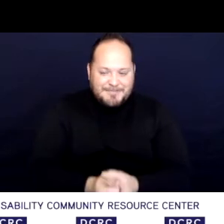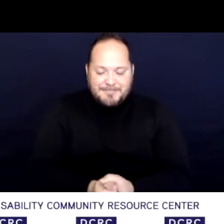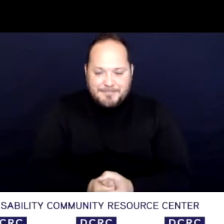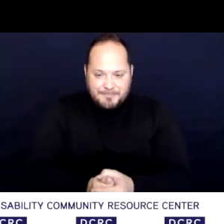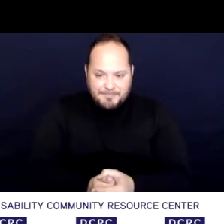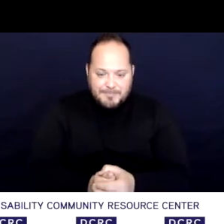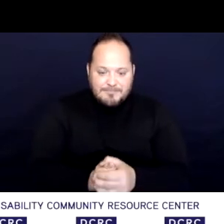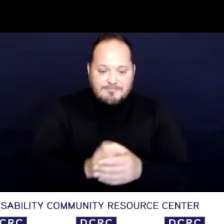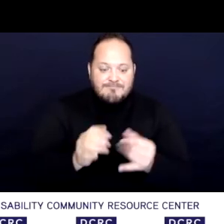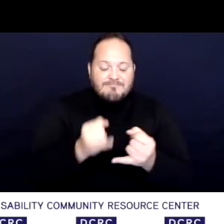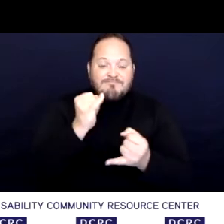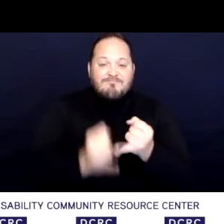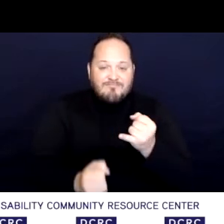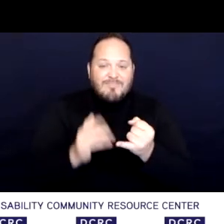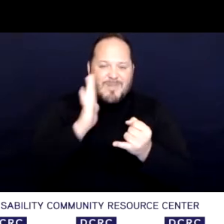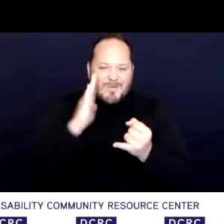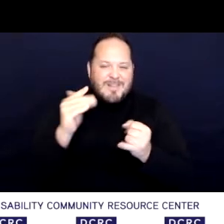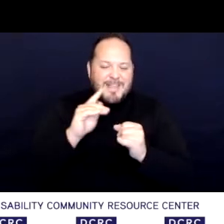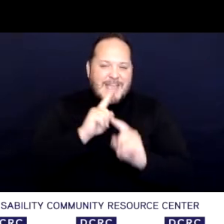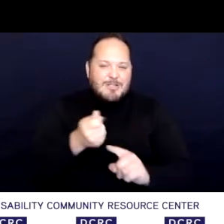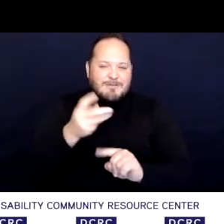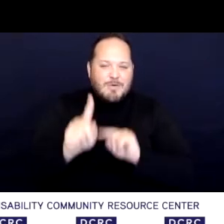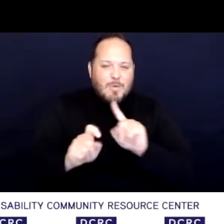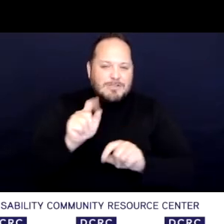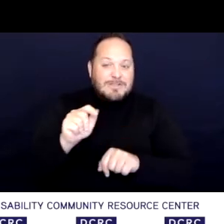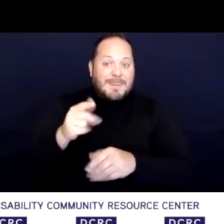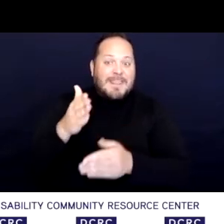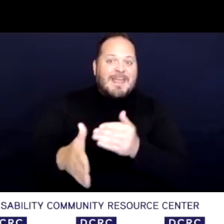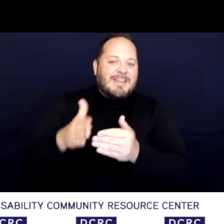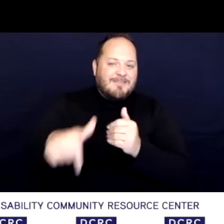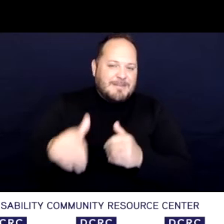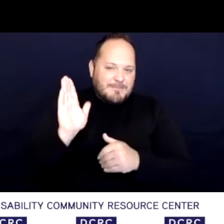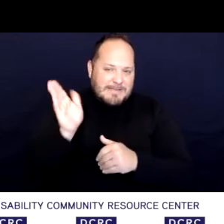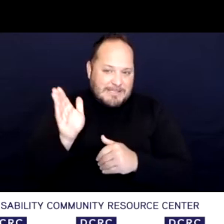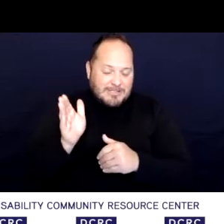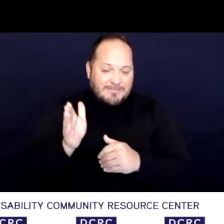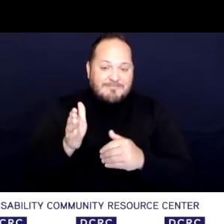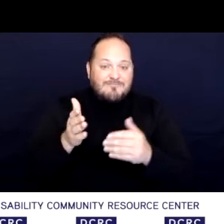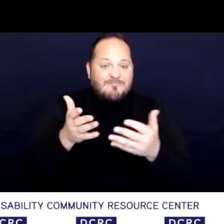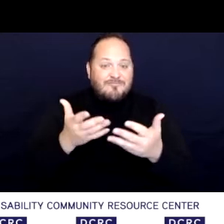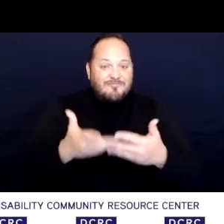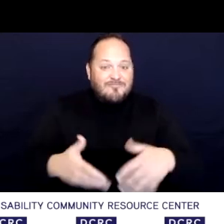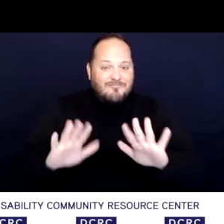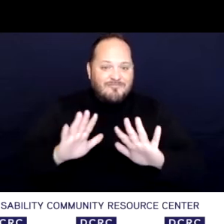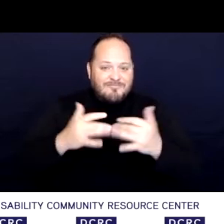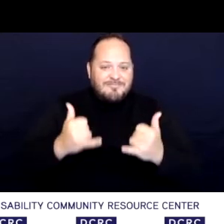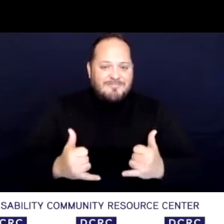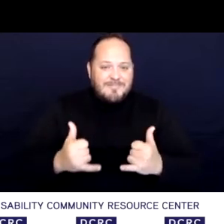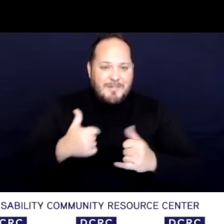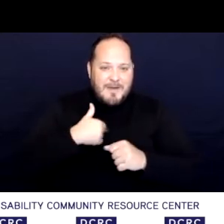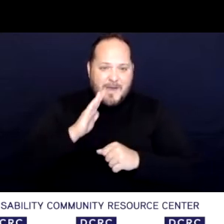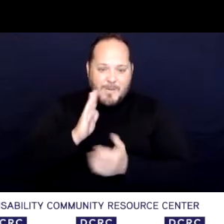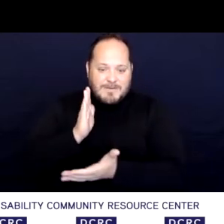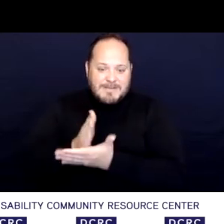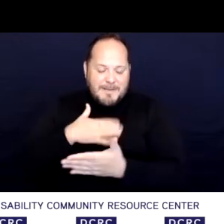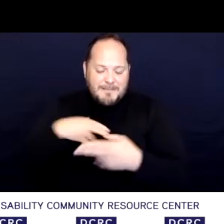And finally, we'll answer a few questions at the end of the presentation. So with that, I'm going to hand it over. I'm going to stop the